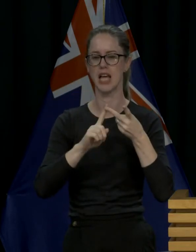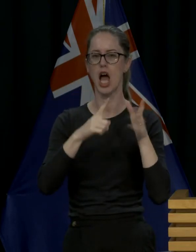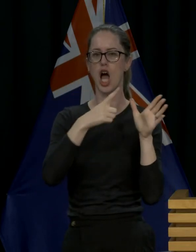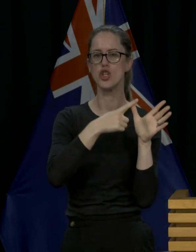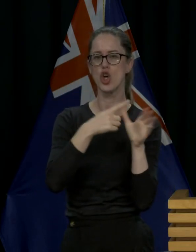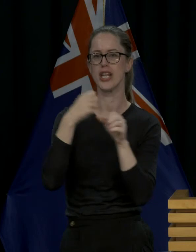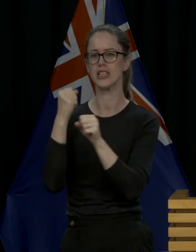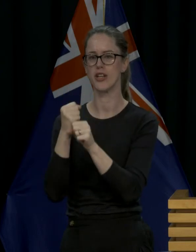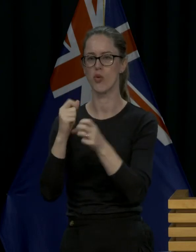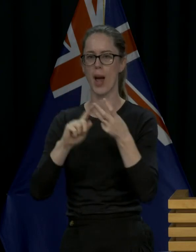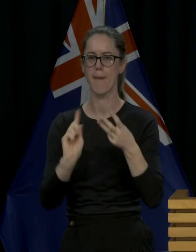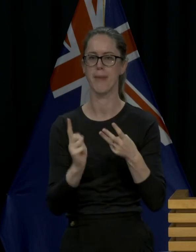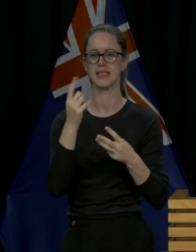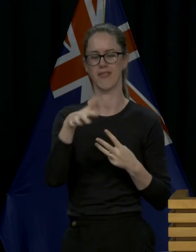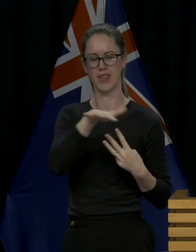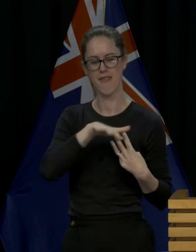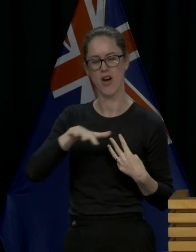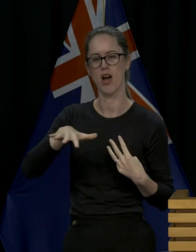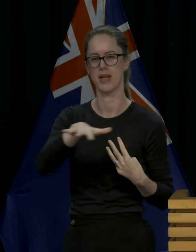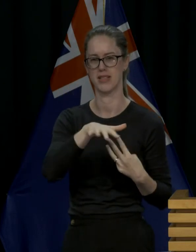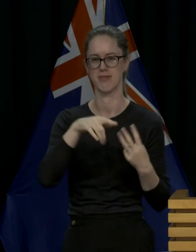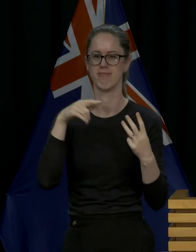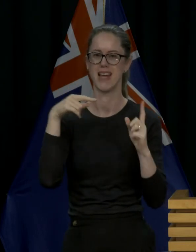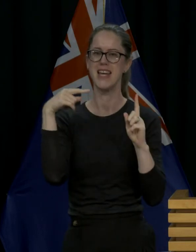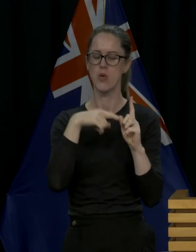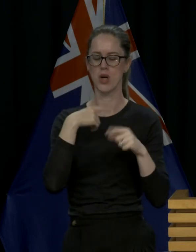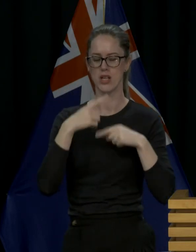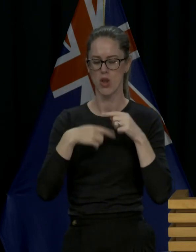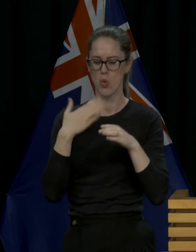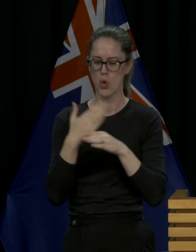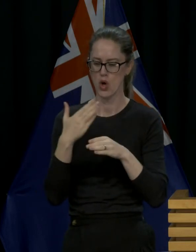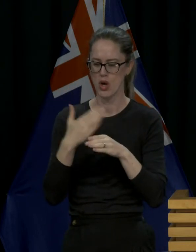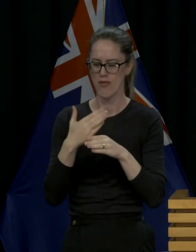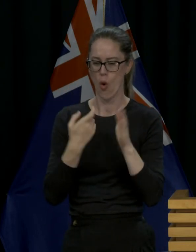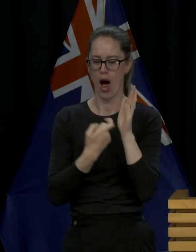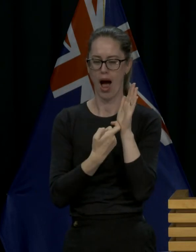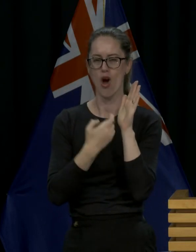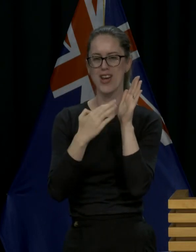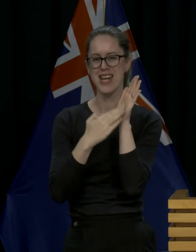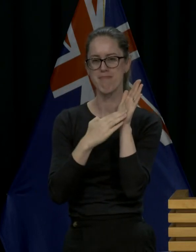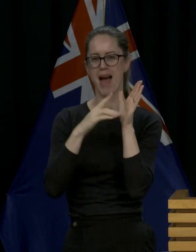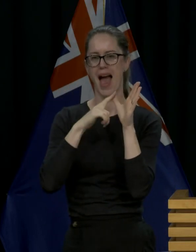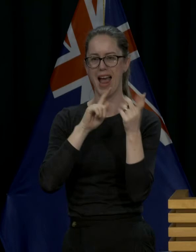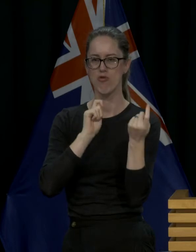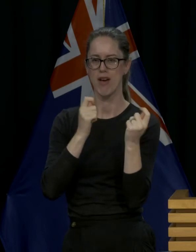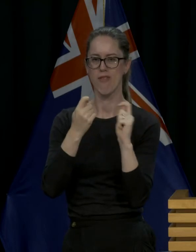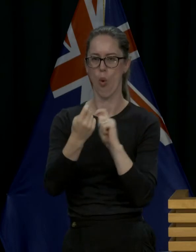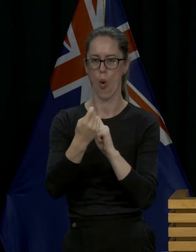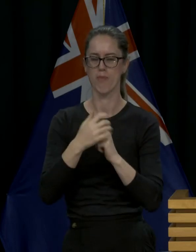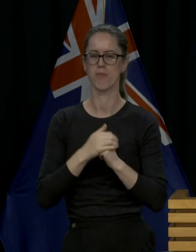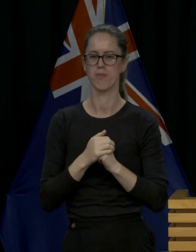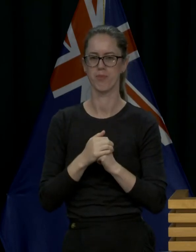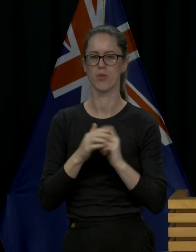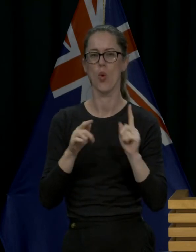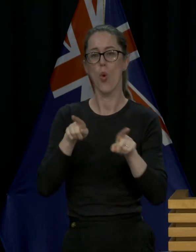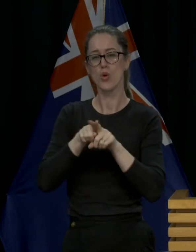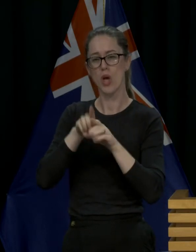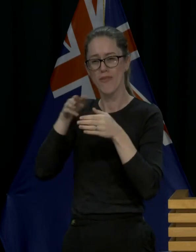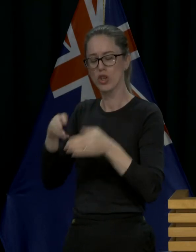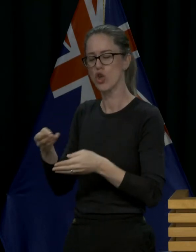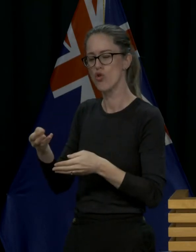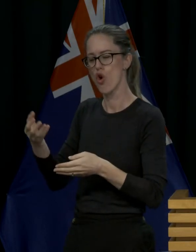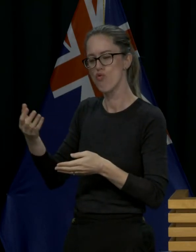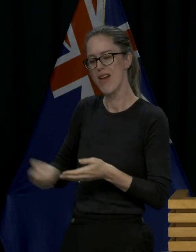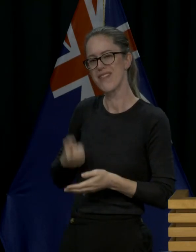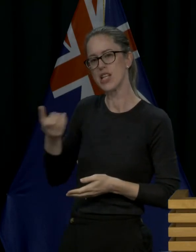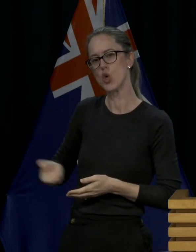for the Environment to continue the much needed work on RMA reform. He picks up revenue and